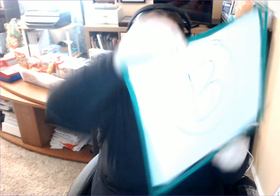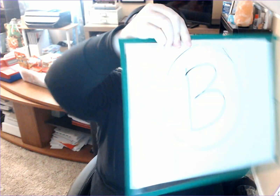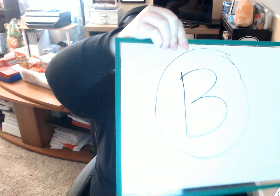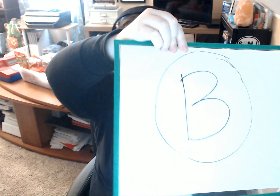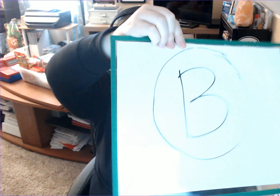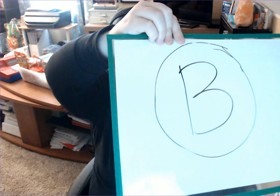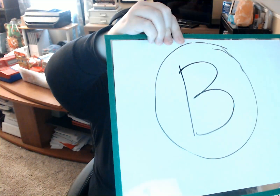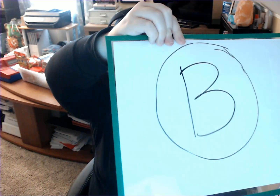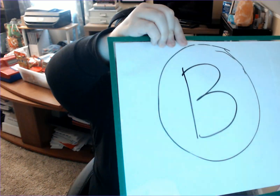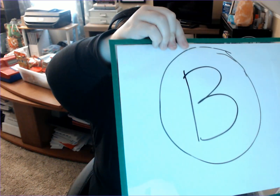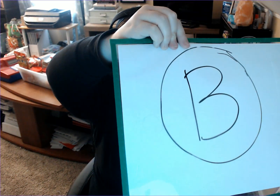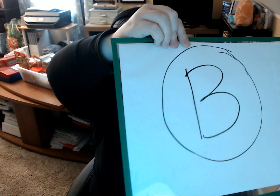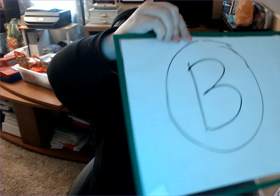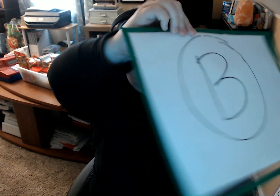B.